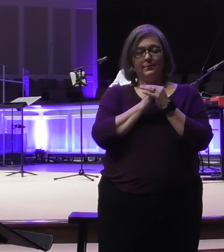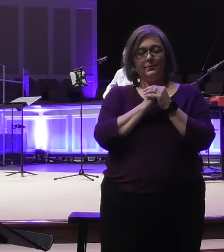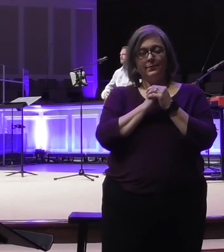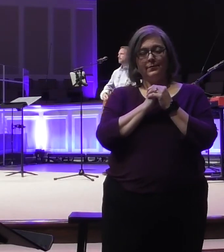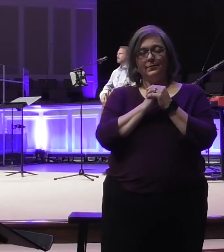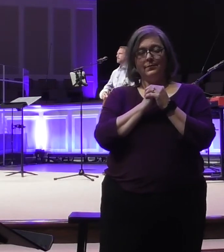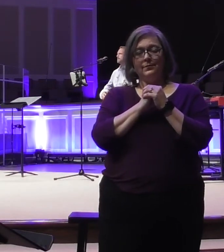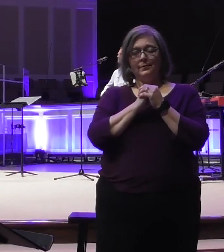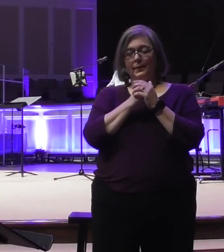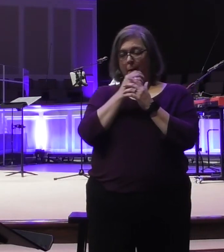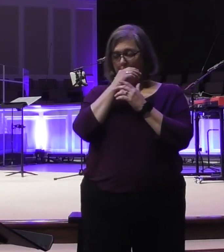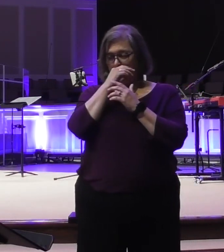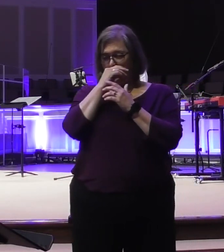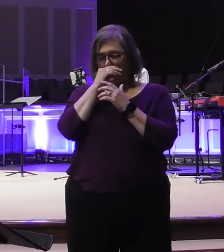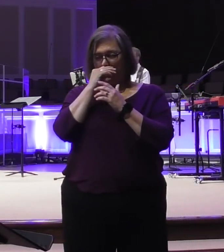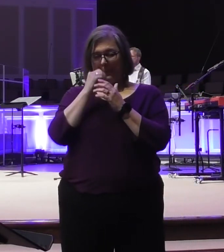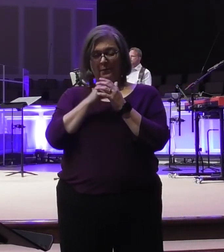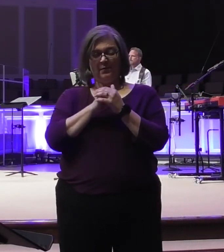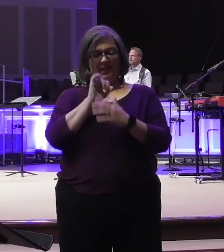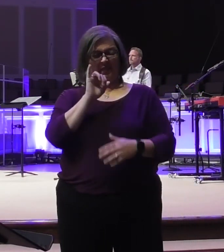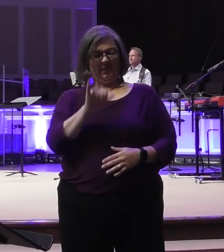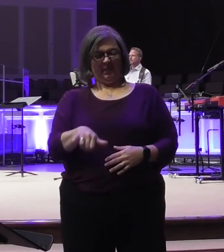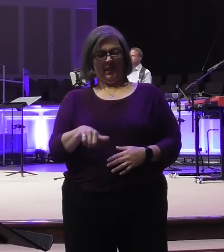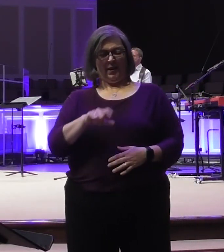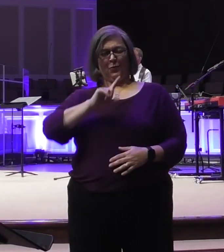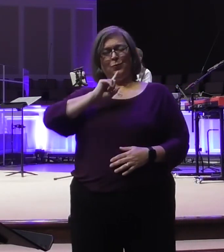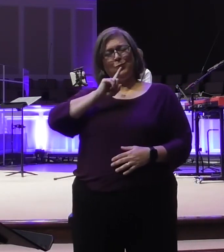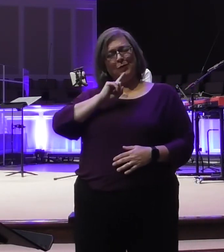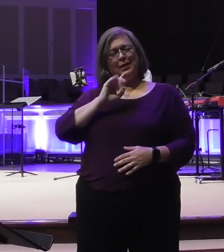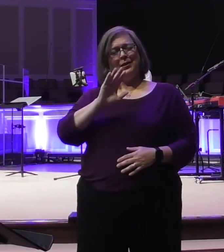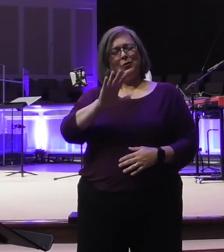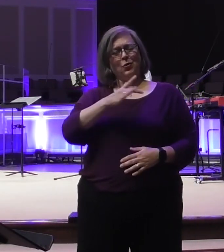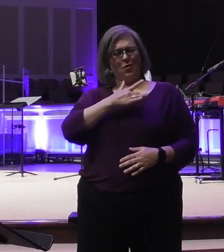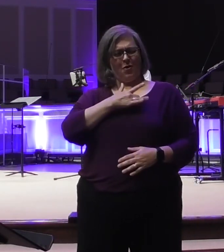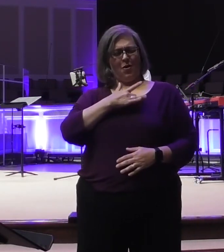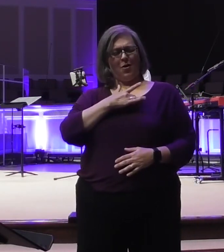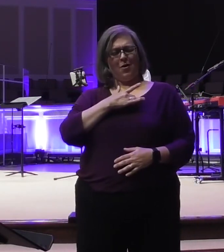Is that really the cry of your heart?